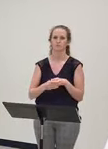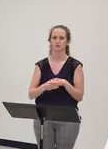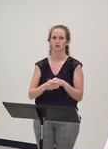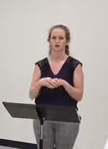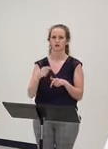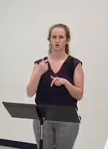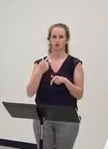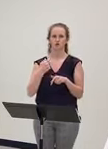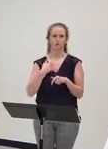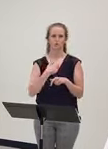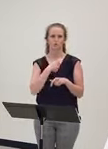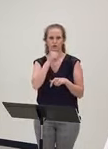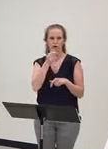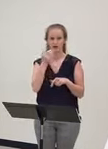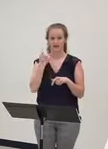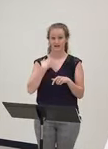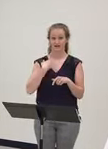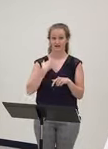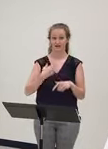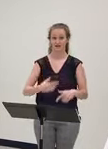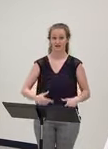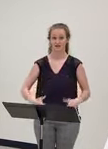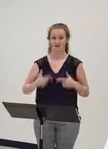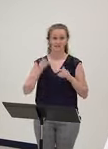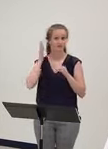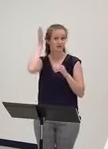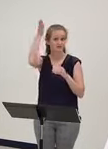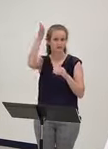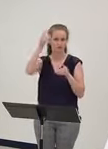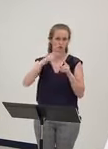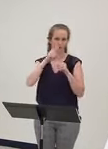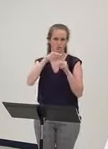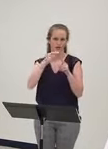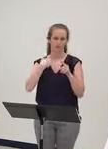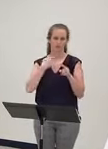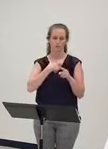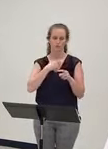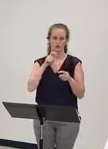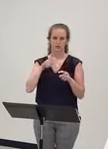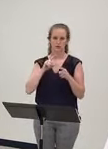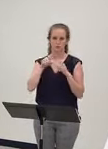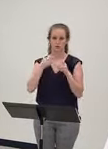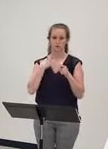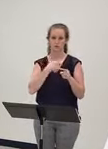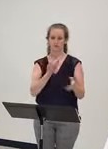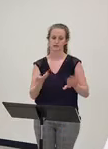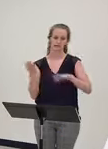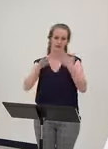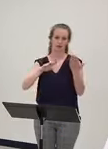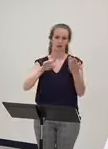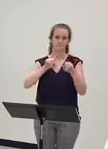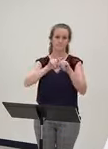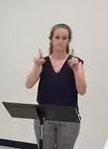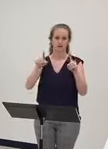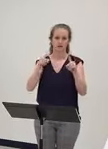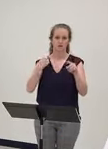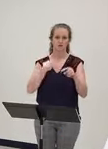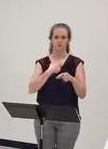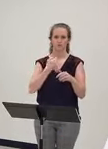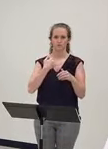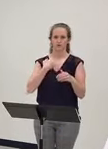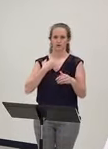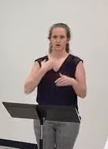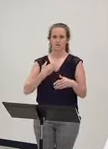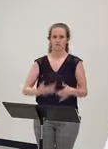That we don't just have it in the future when we need it when we die. That we have it when we receive it.